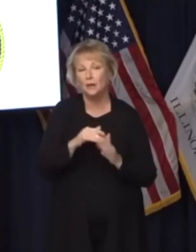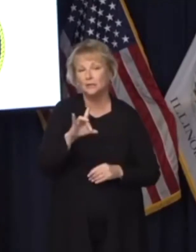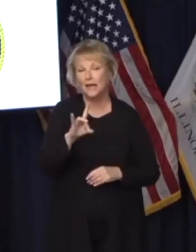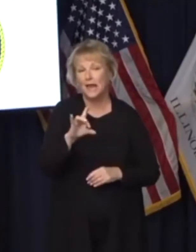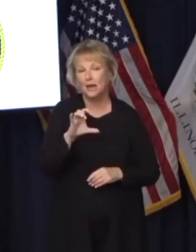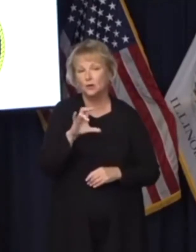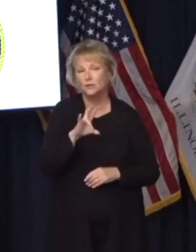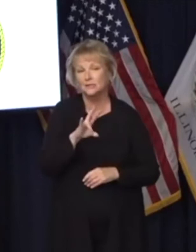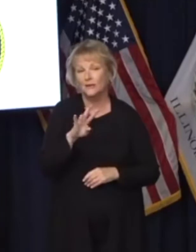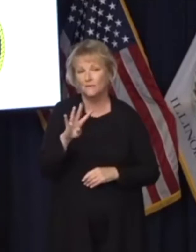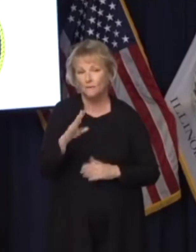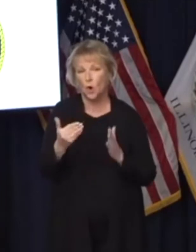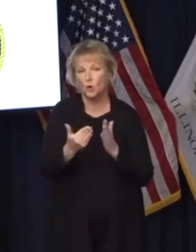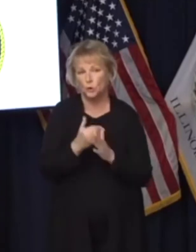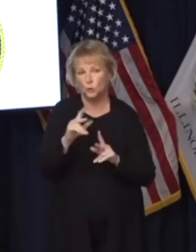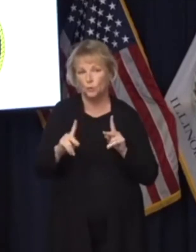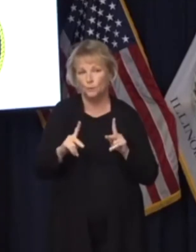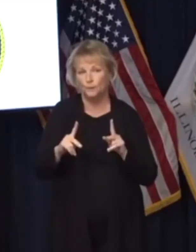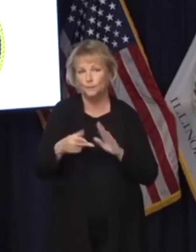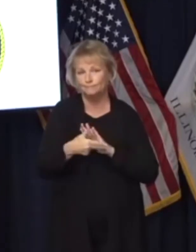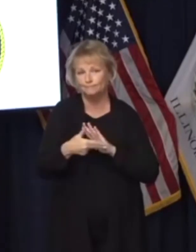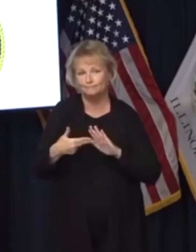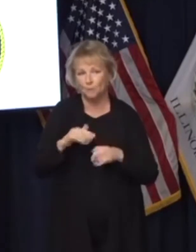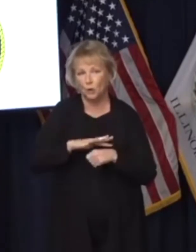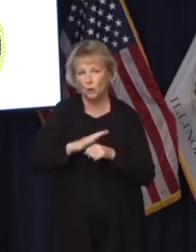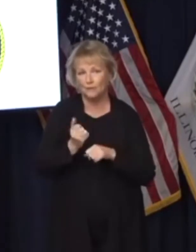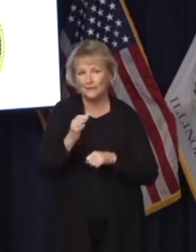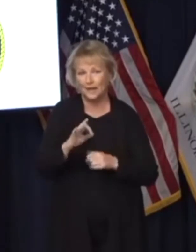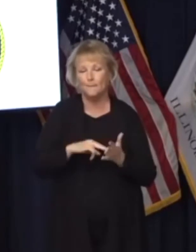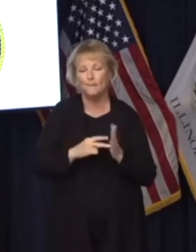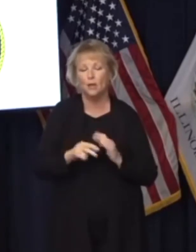3,874 new cases for a total of